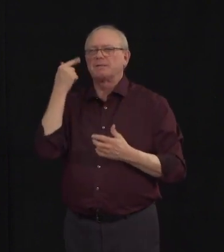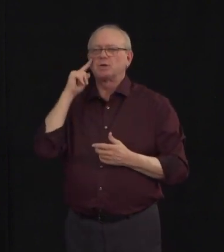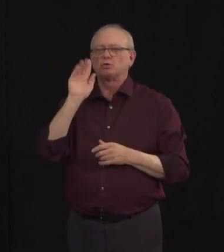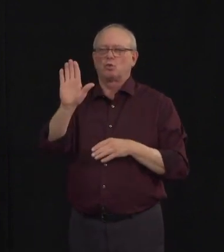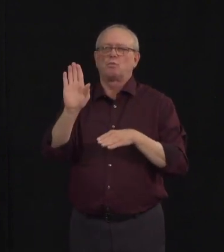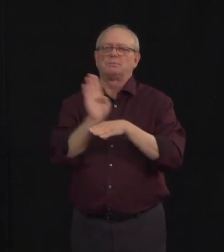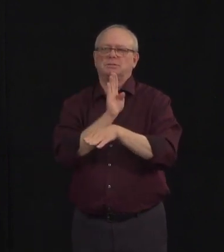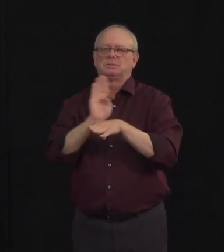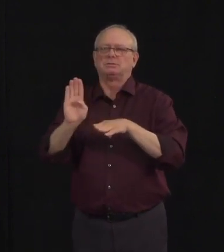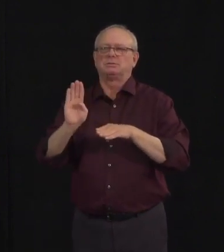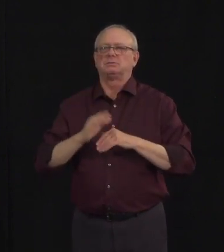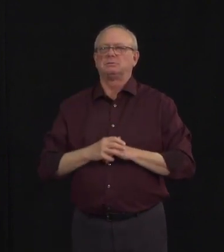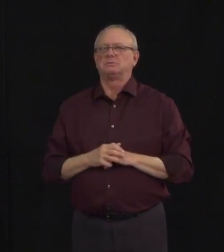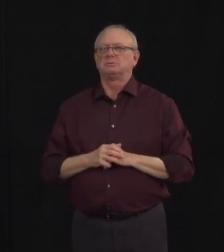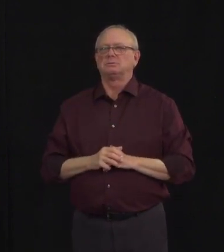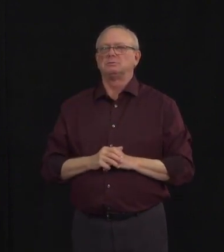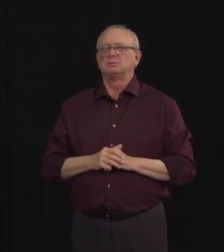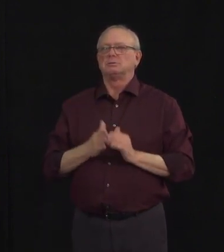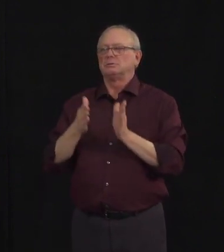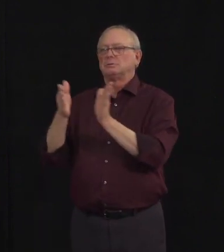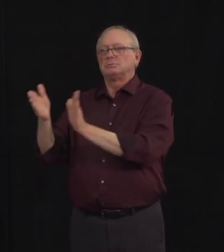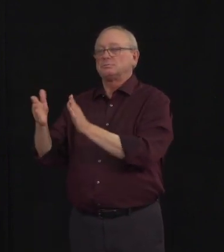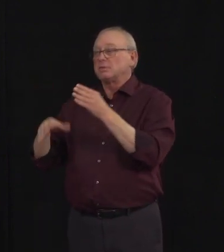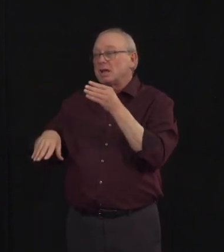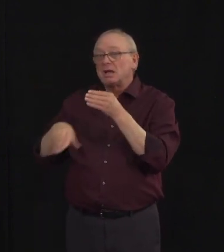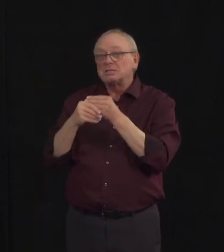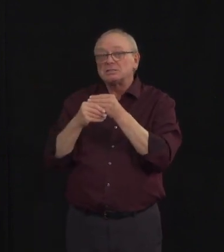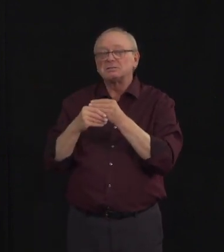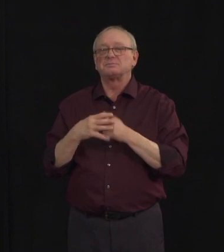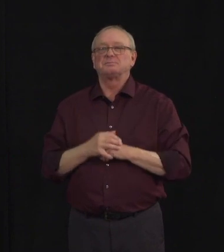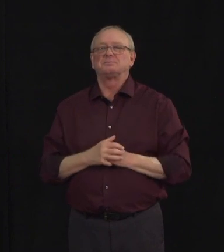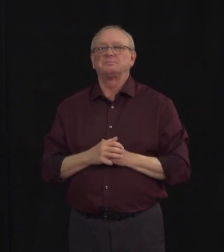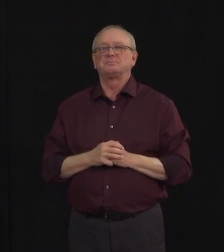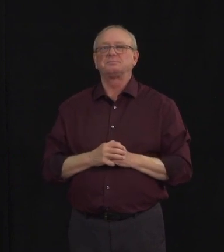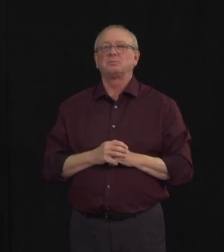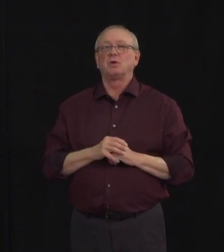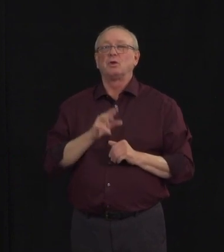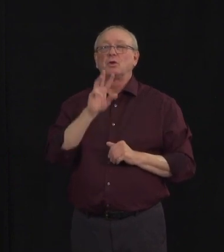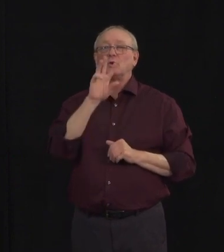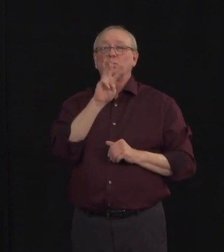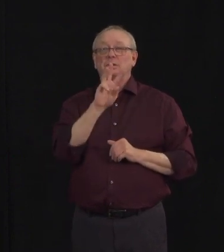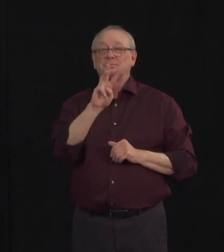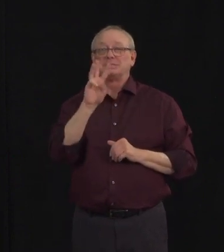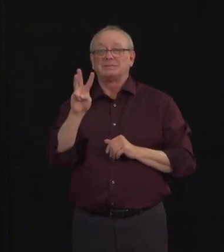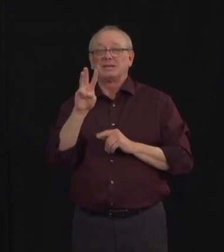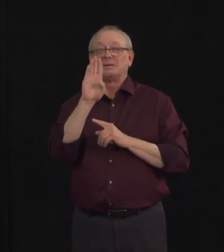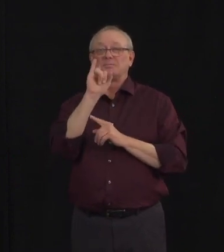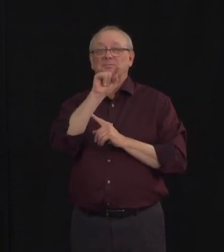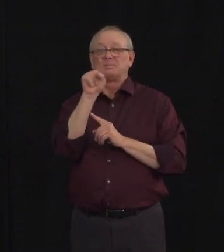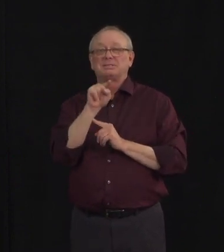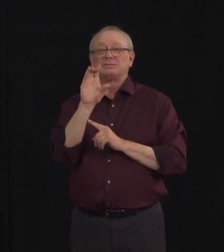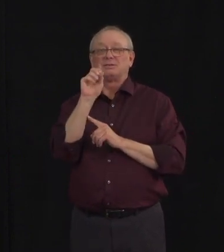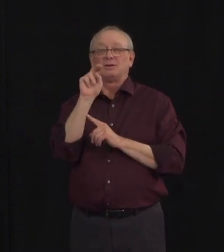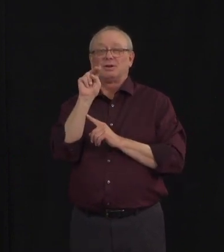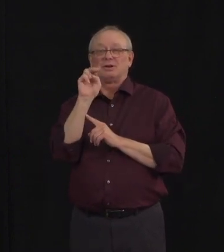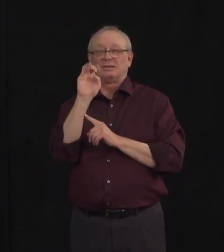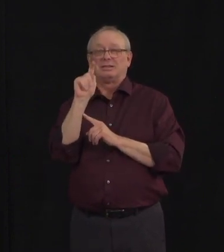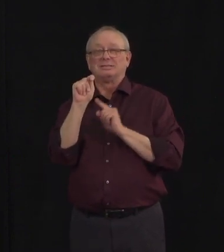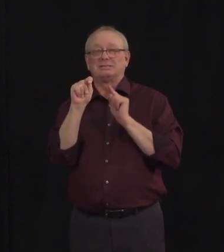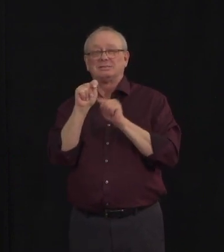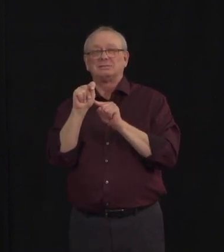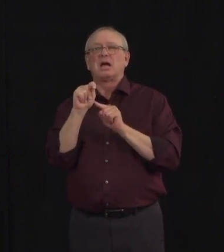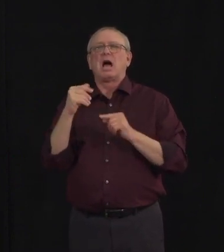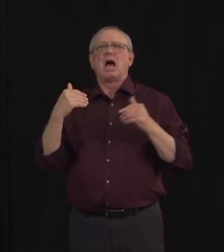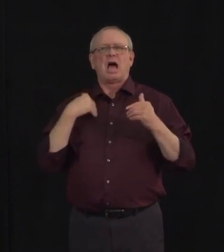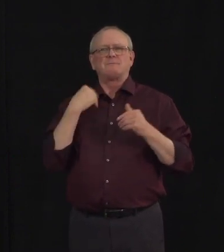Thanks, Dr. Hinshaw. I'll just add to that the website does include a link to an email that